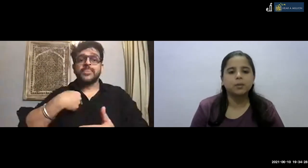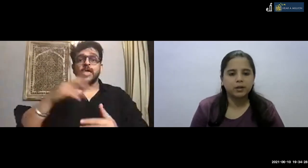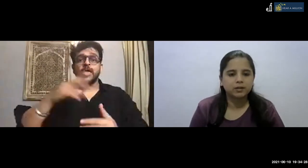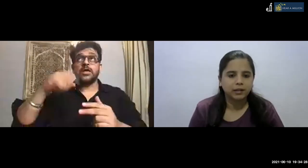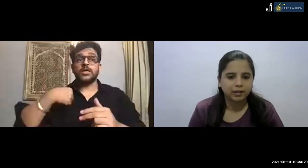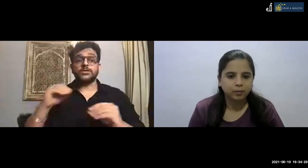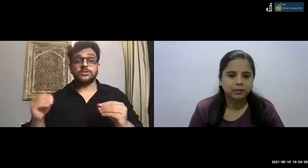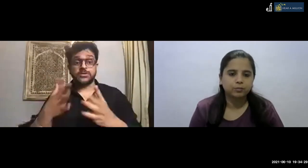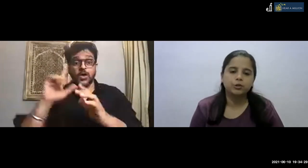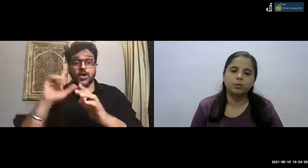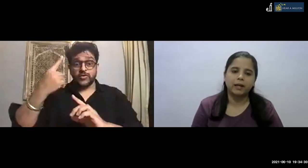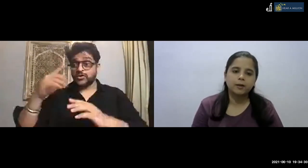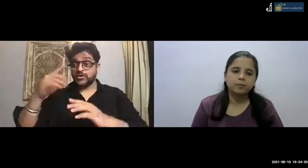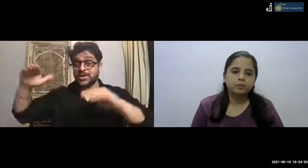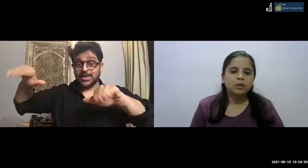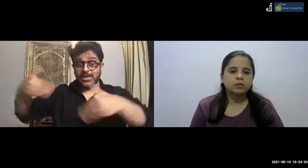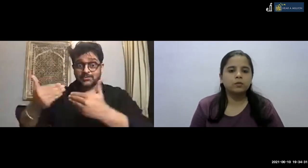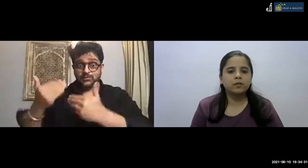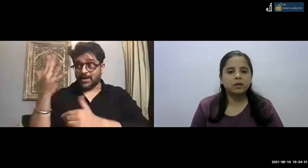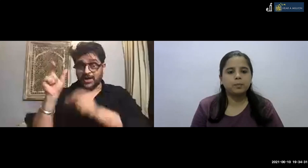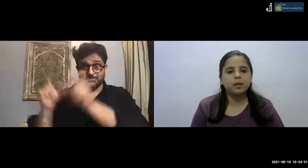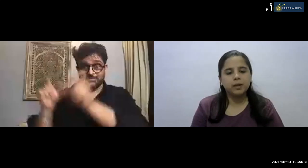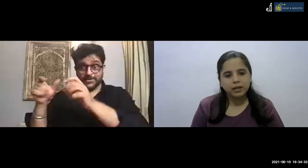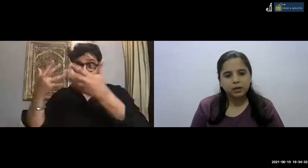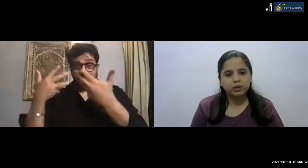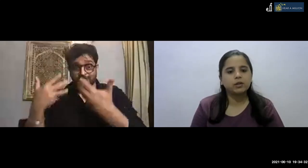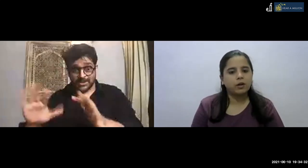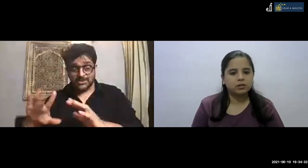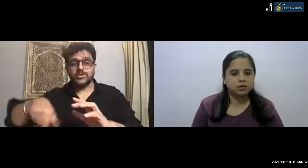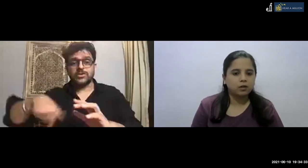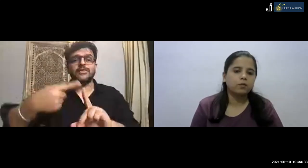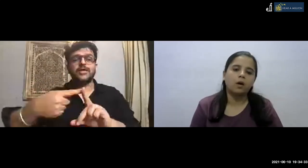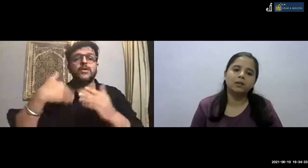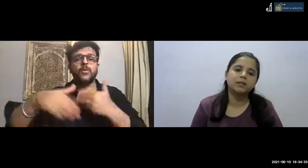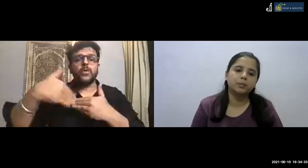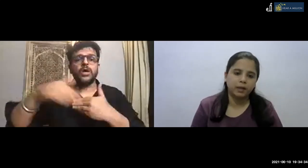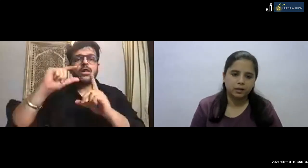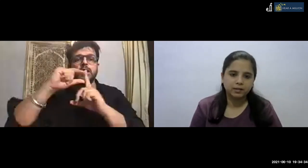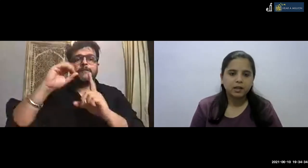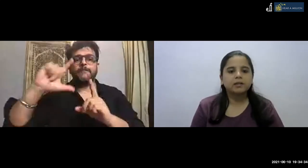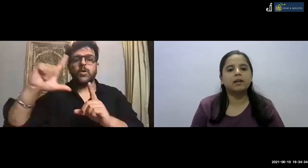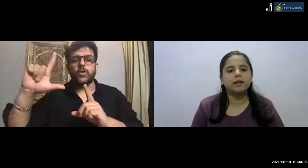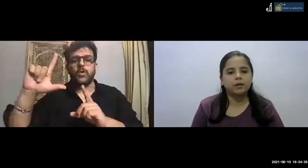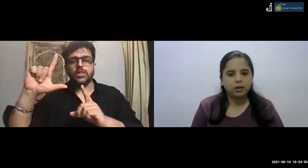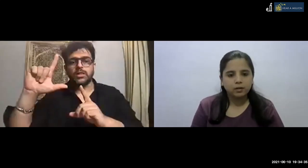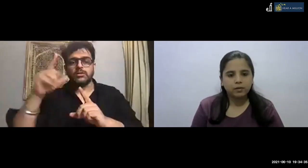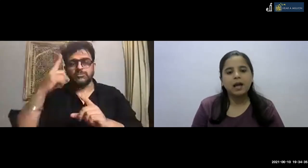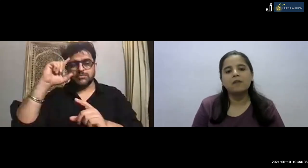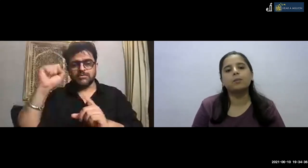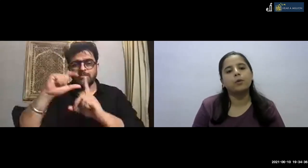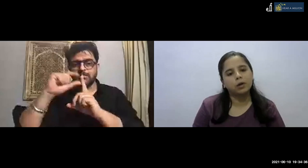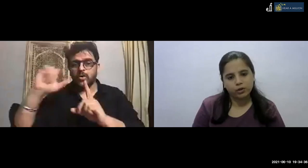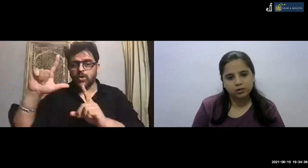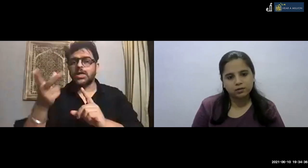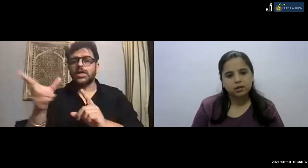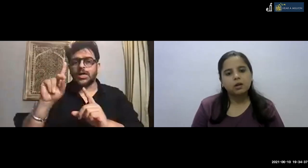the interpreters clearly. Please mute your mic. So we will be beginning with the introduction of all the speakers. Then later on, we will have